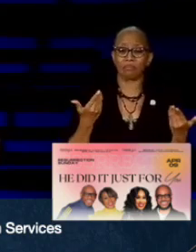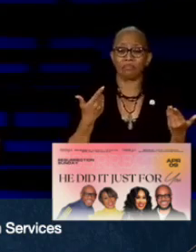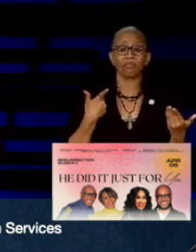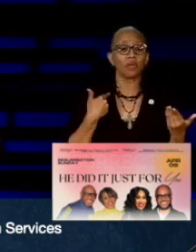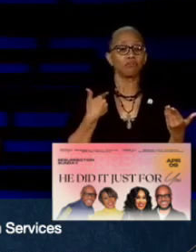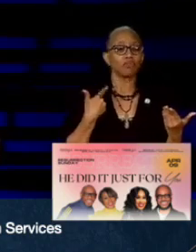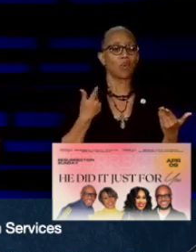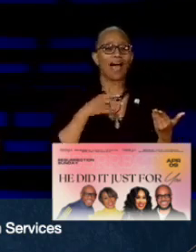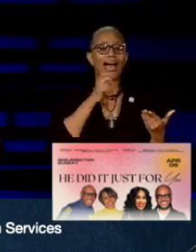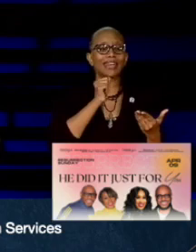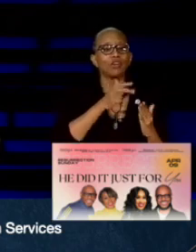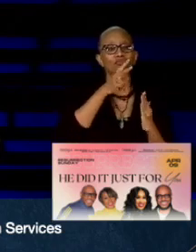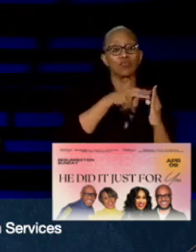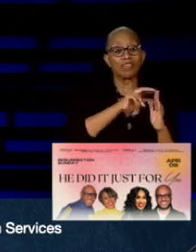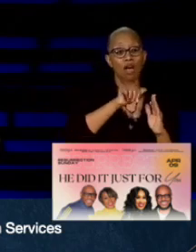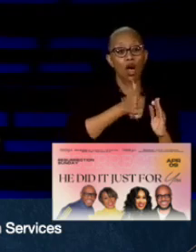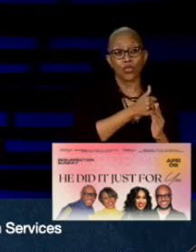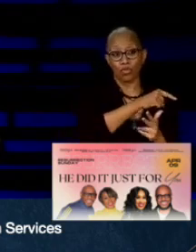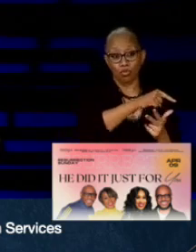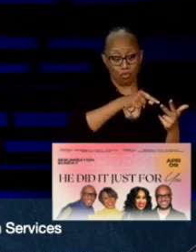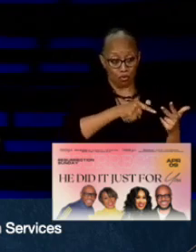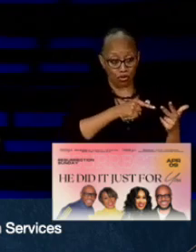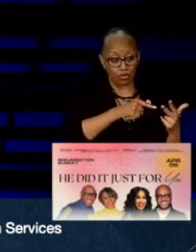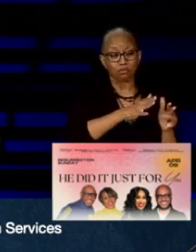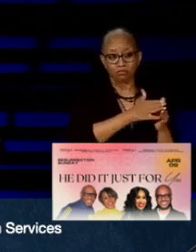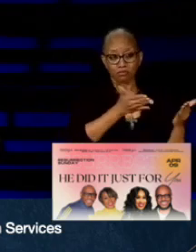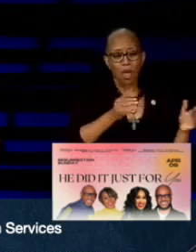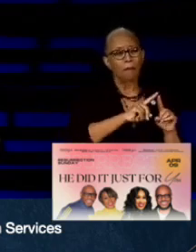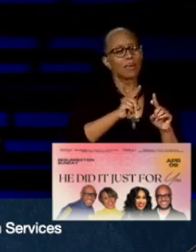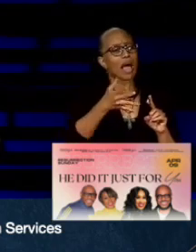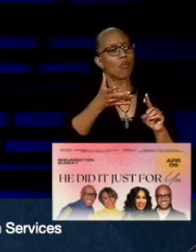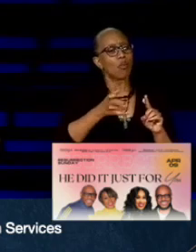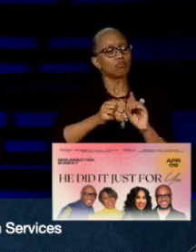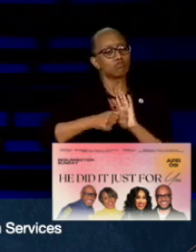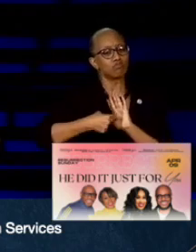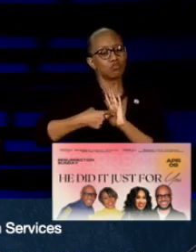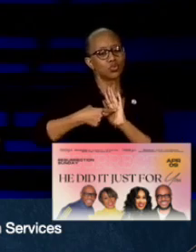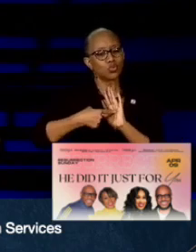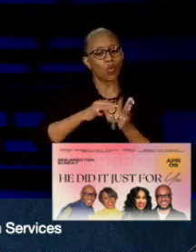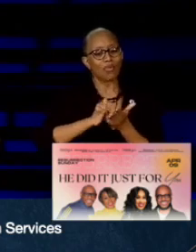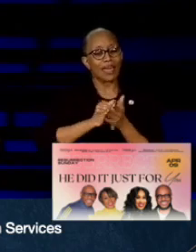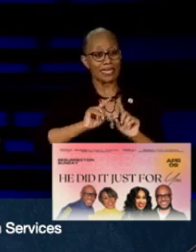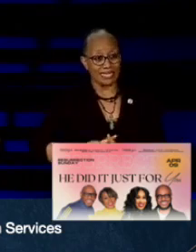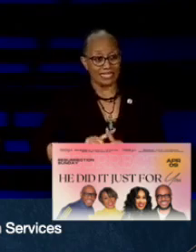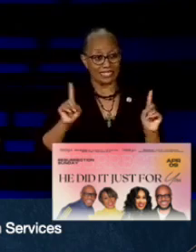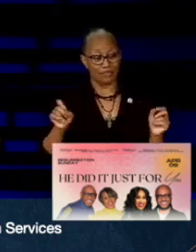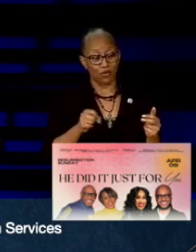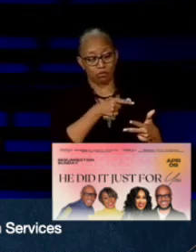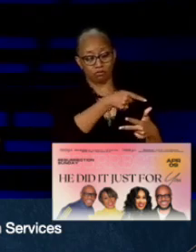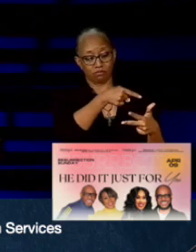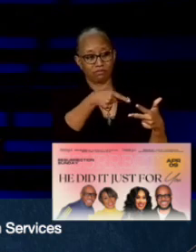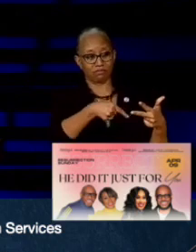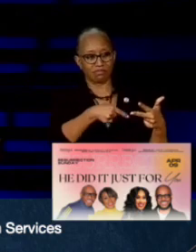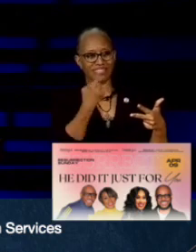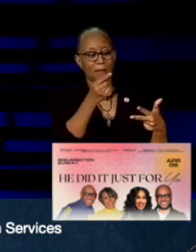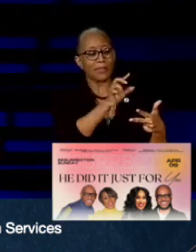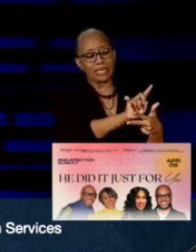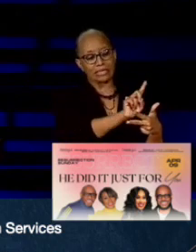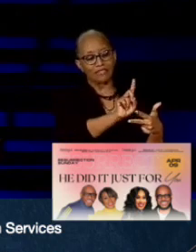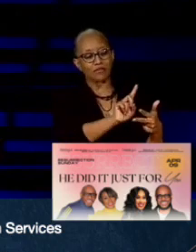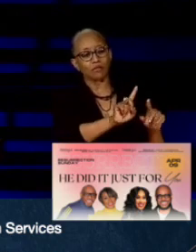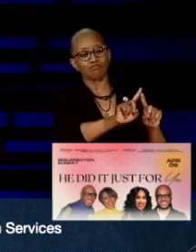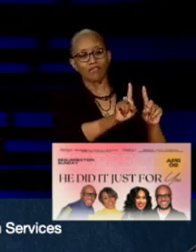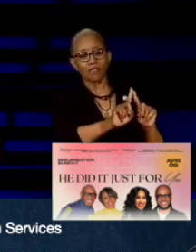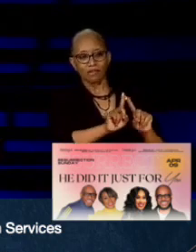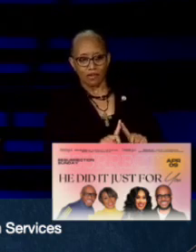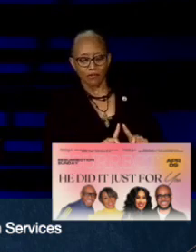three of the synoptics, can I point out three assertions that are different in each synoptic? Number